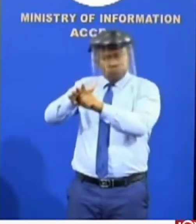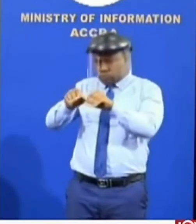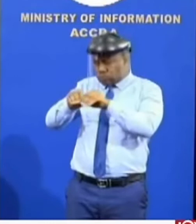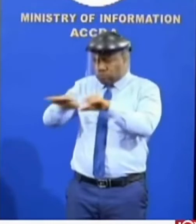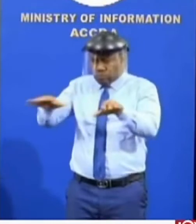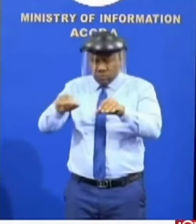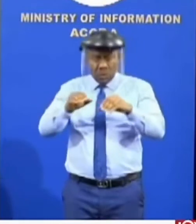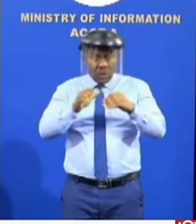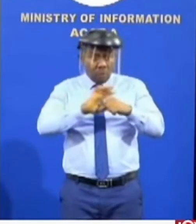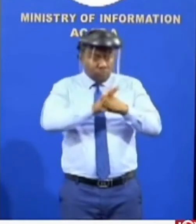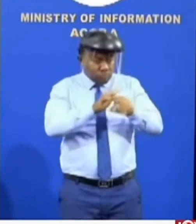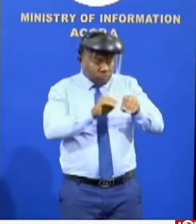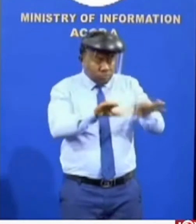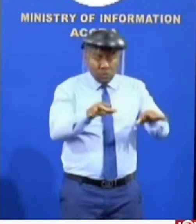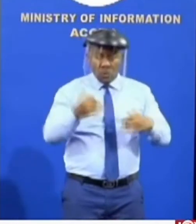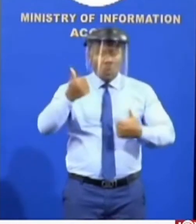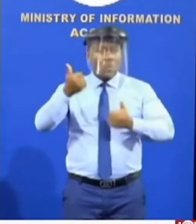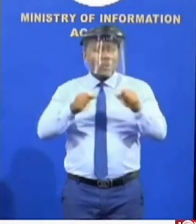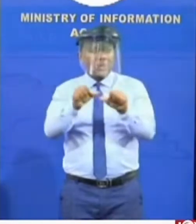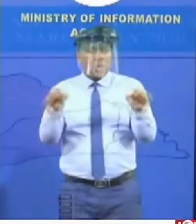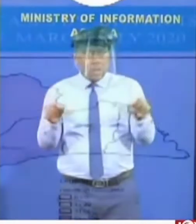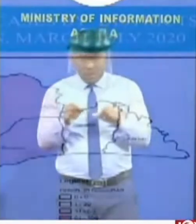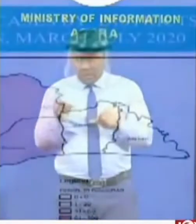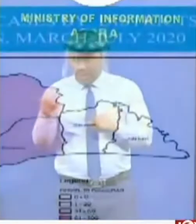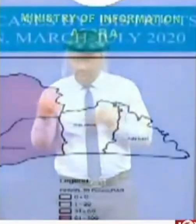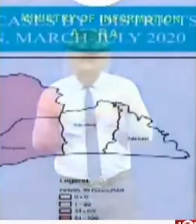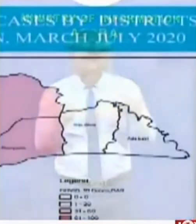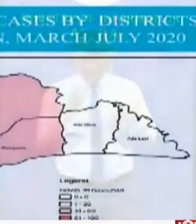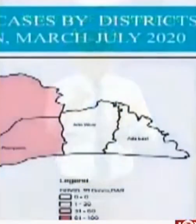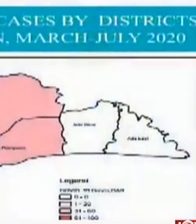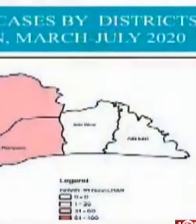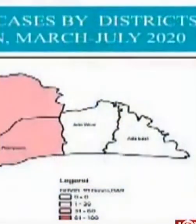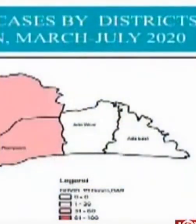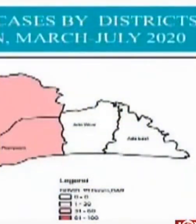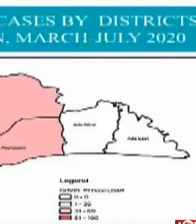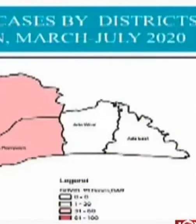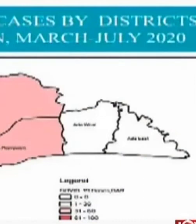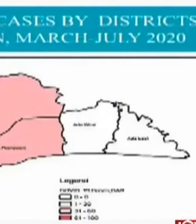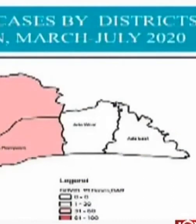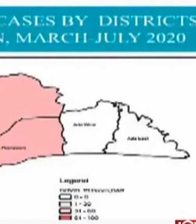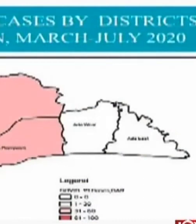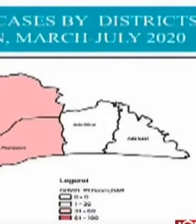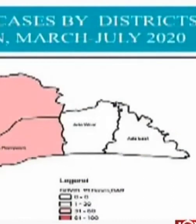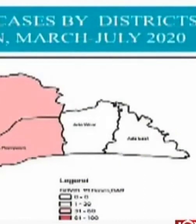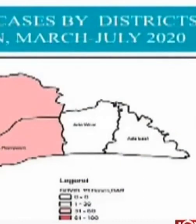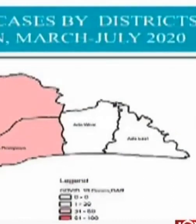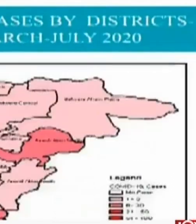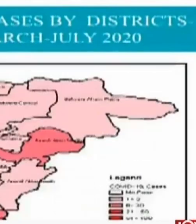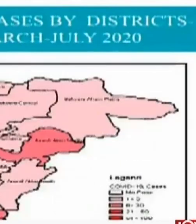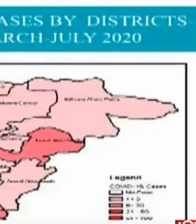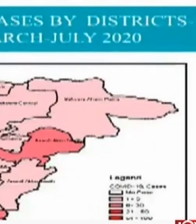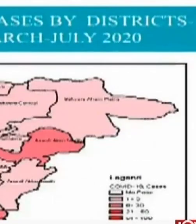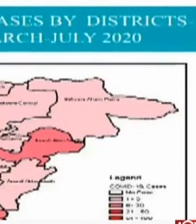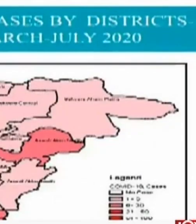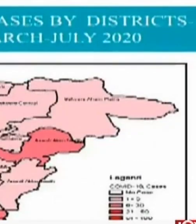need to be more cautious. We need to abide by the protocols, etc., to be able to look at that. We have the similar